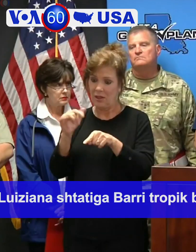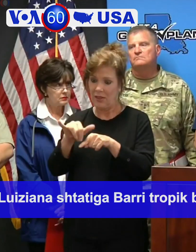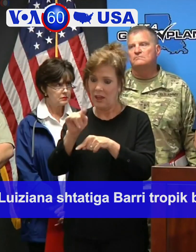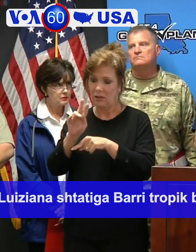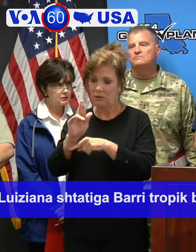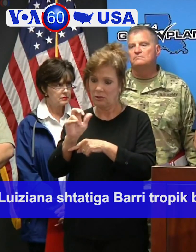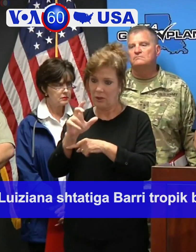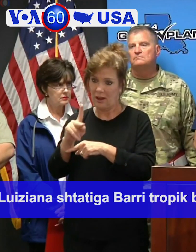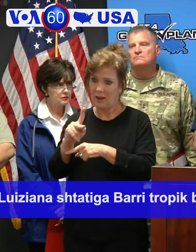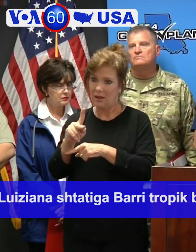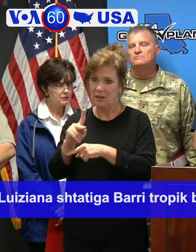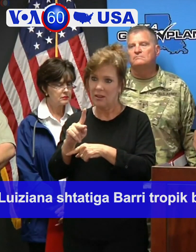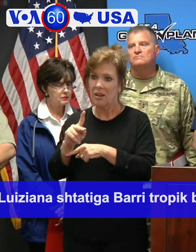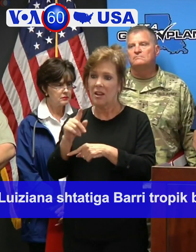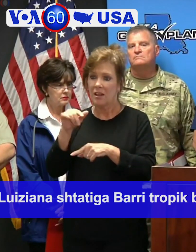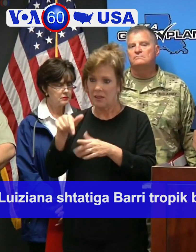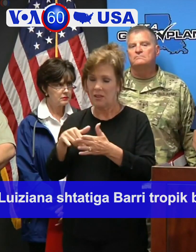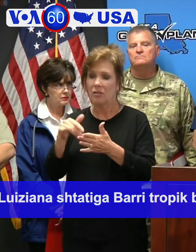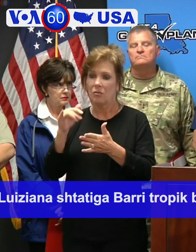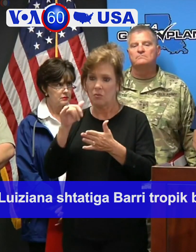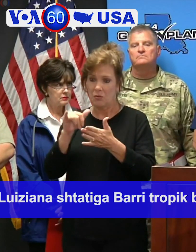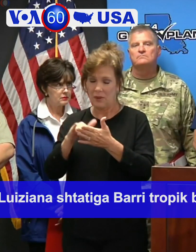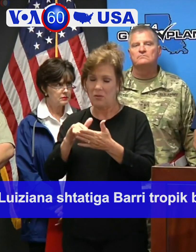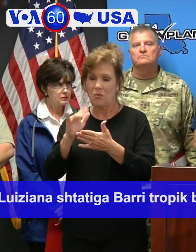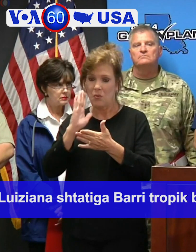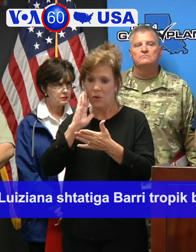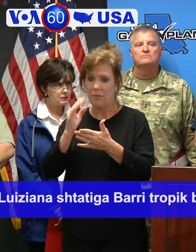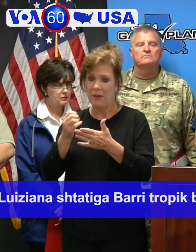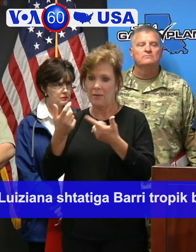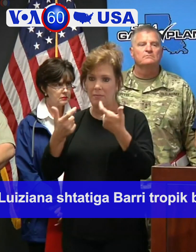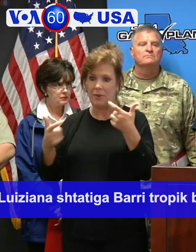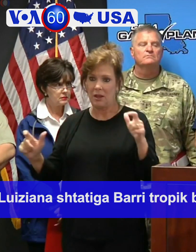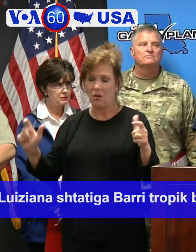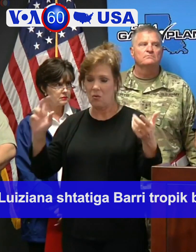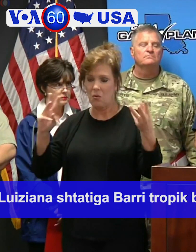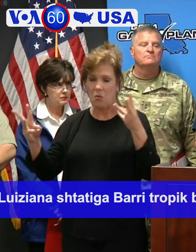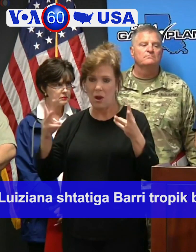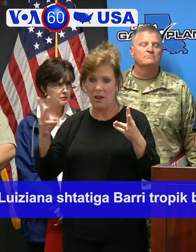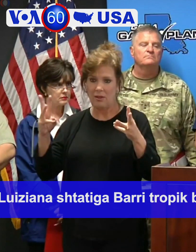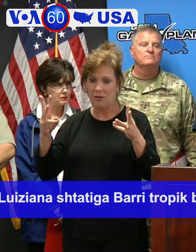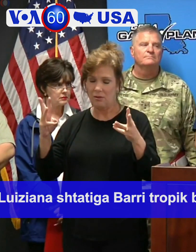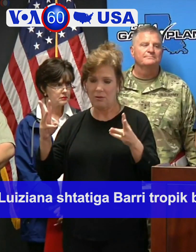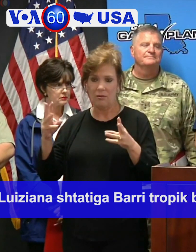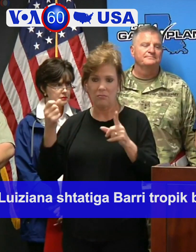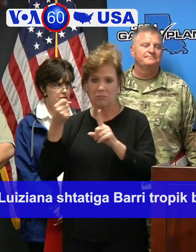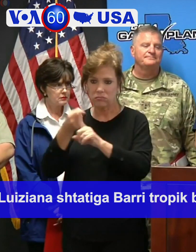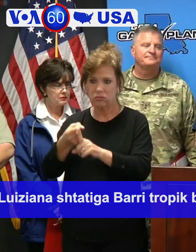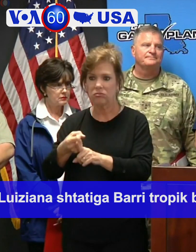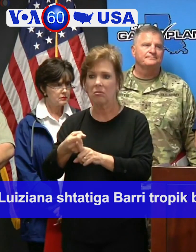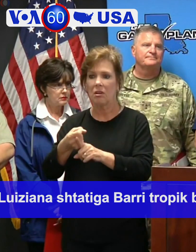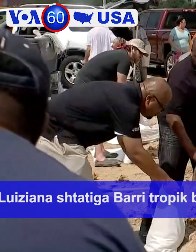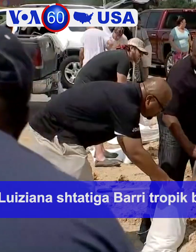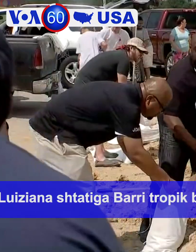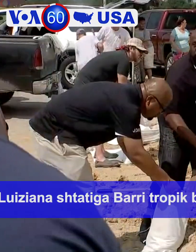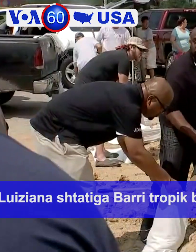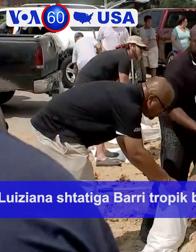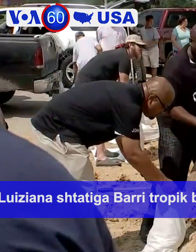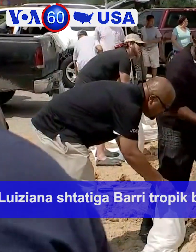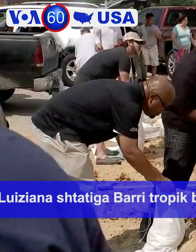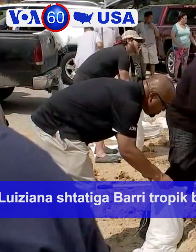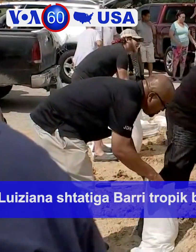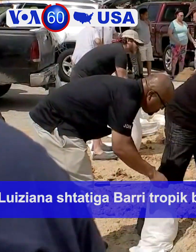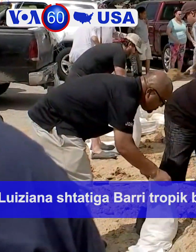This is going to be a major weather event for a huge portion of the state of Louisiana.